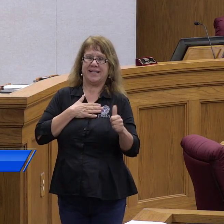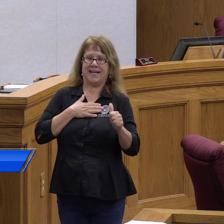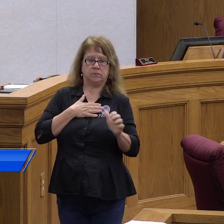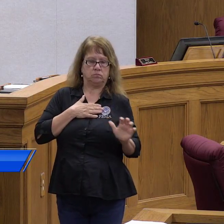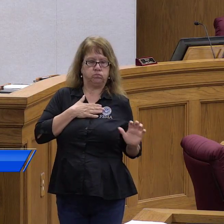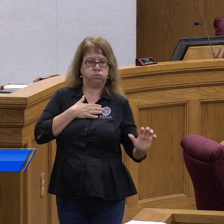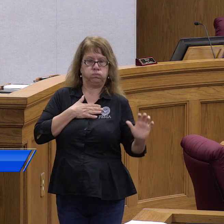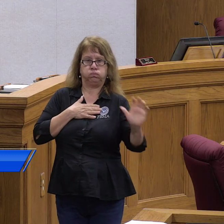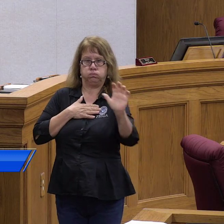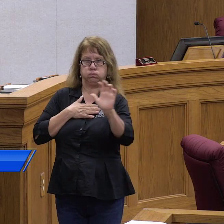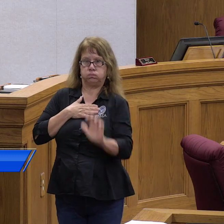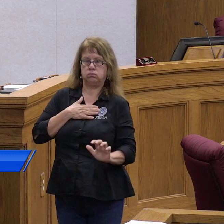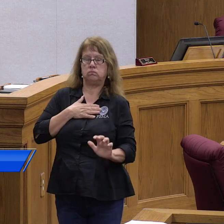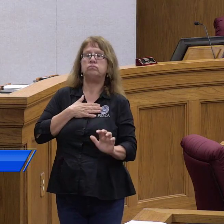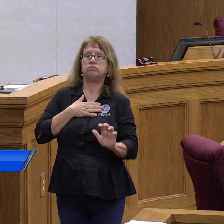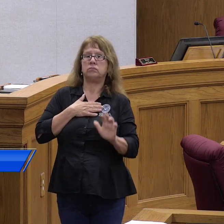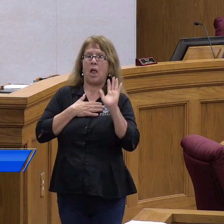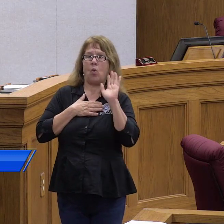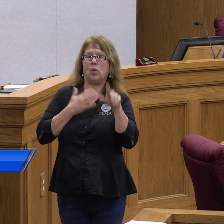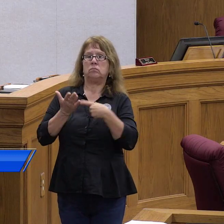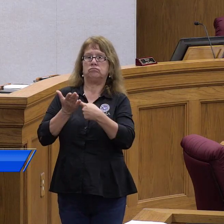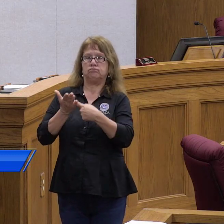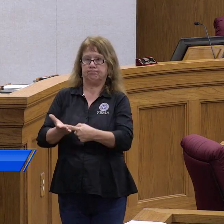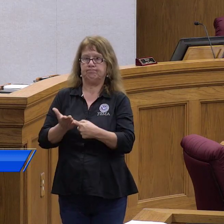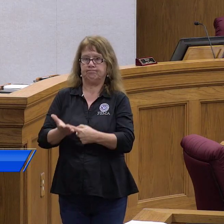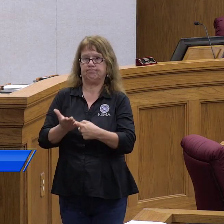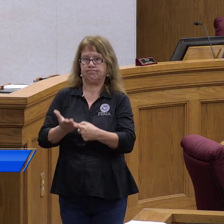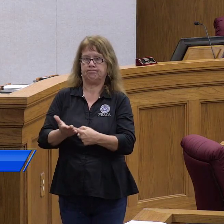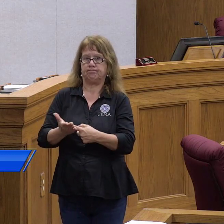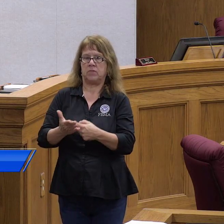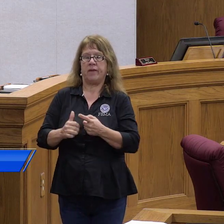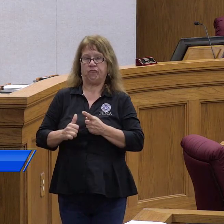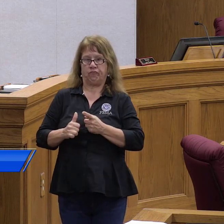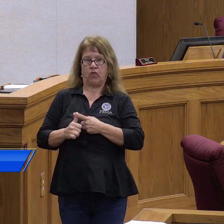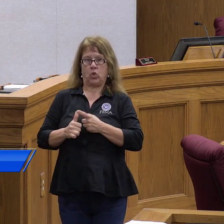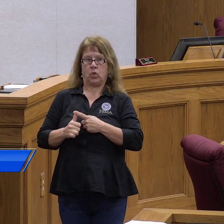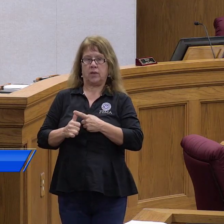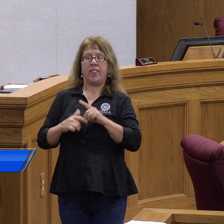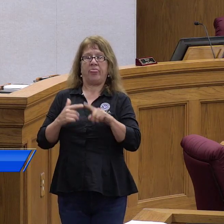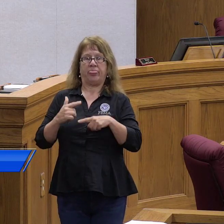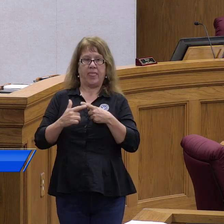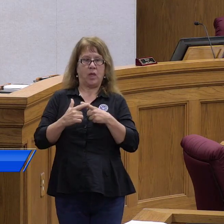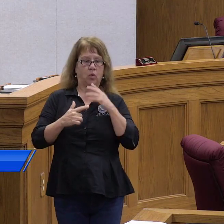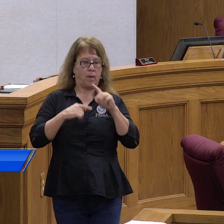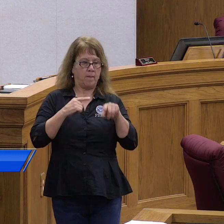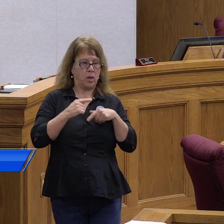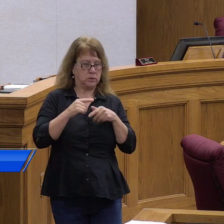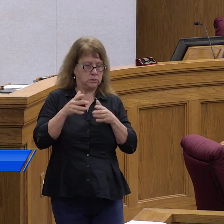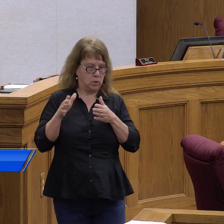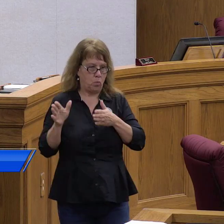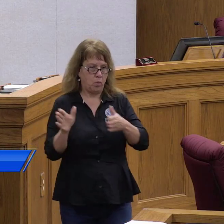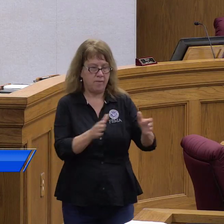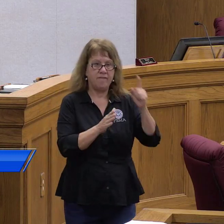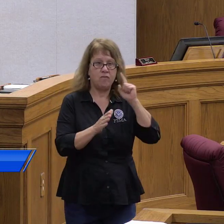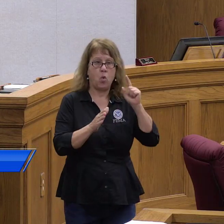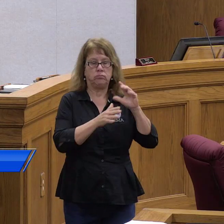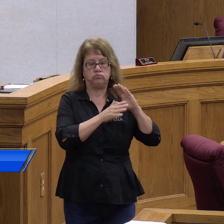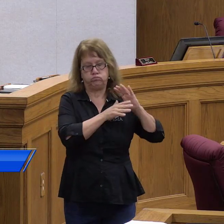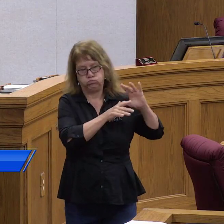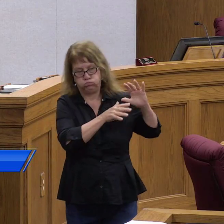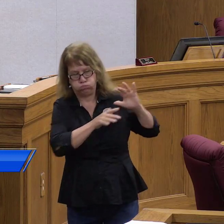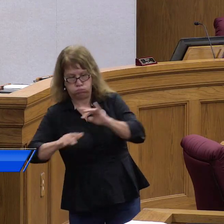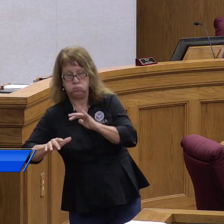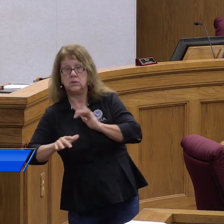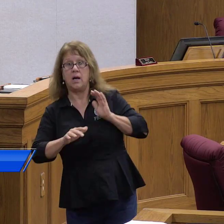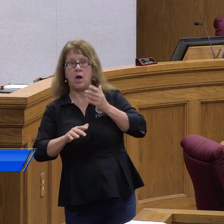we've given away. So I kind of go through those first, and I'll talk about some pre-storm things that we're doing in support when we are needed